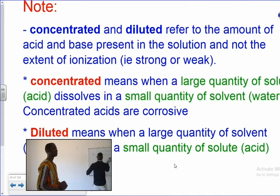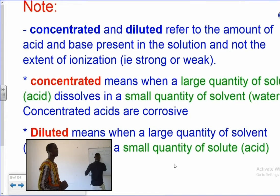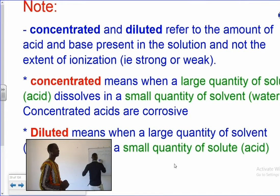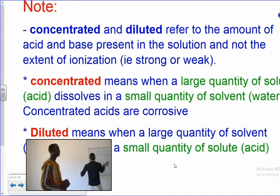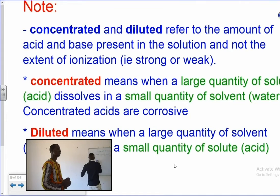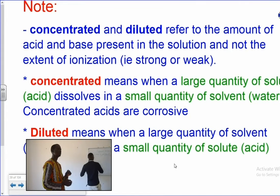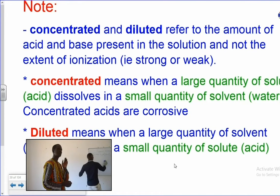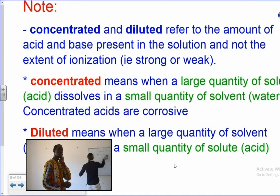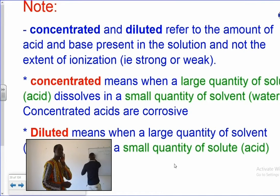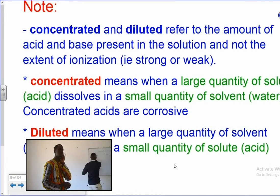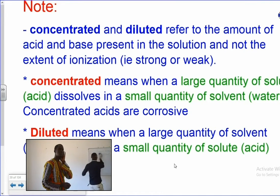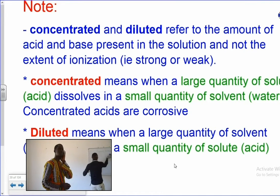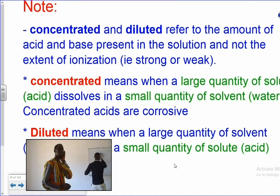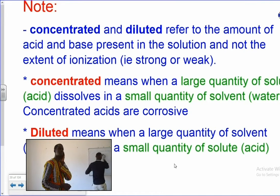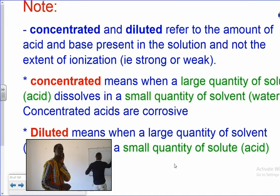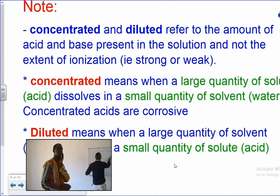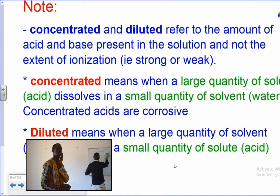fact,